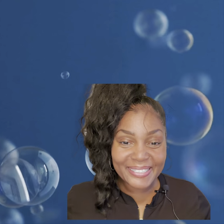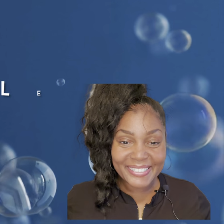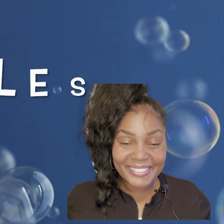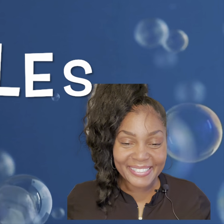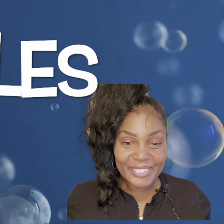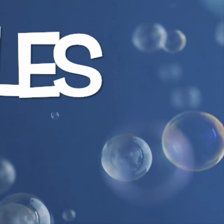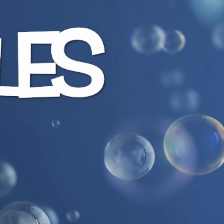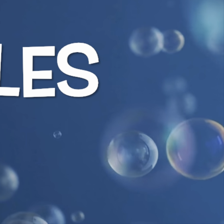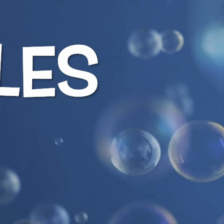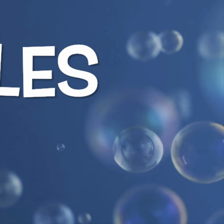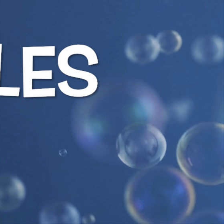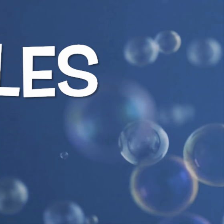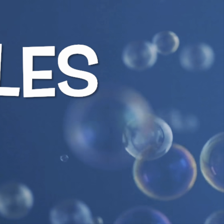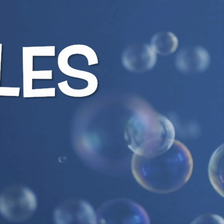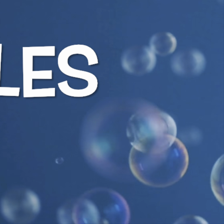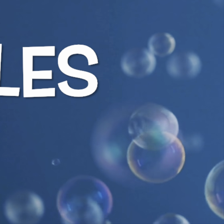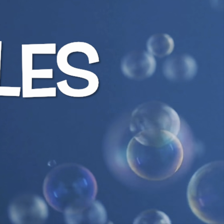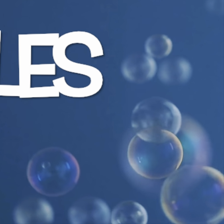Bubbles.